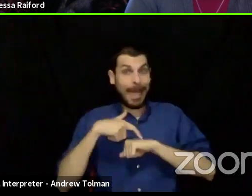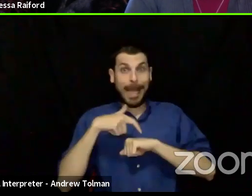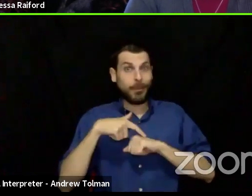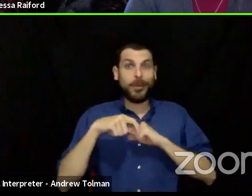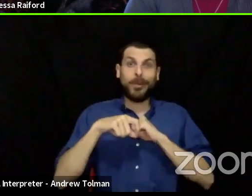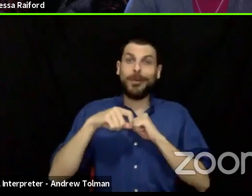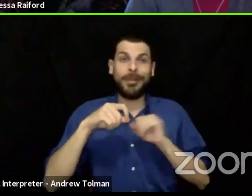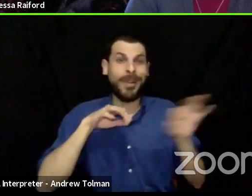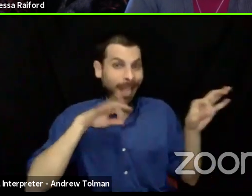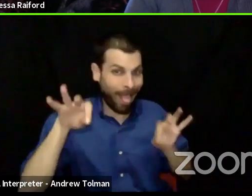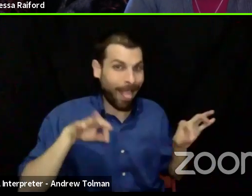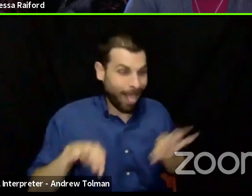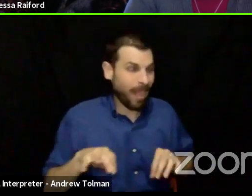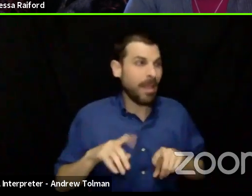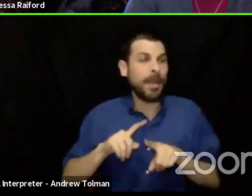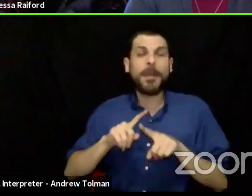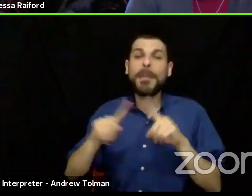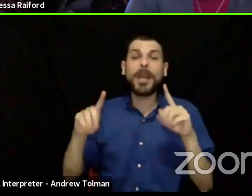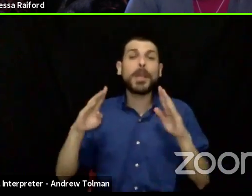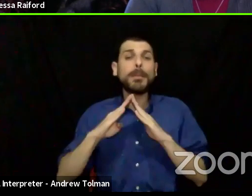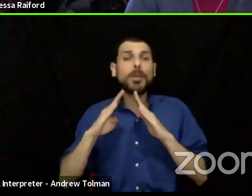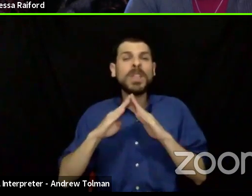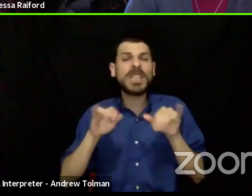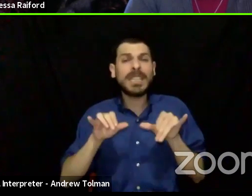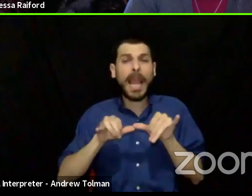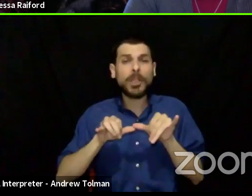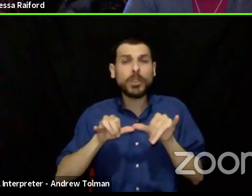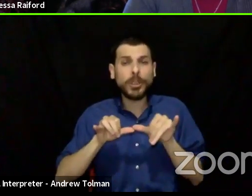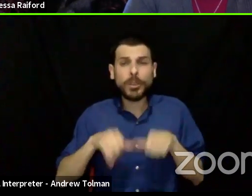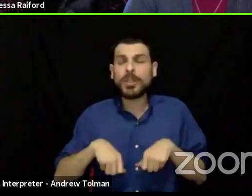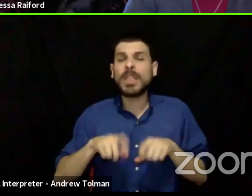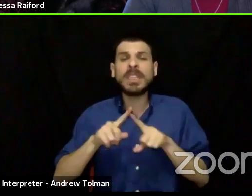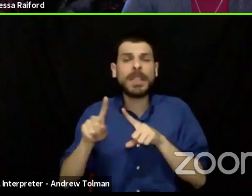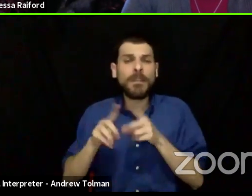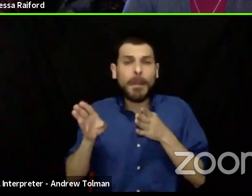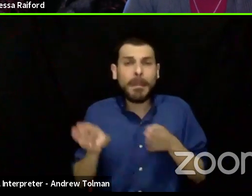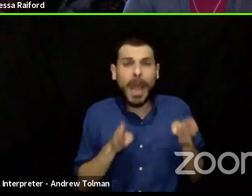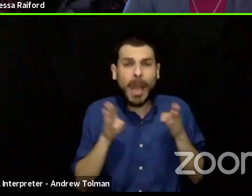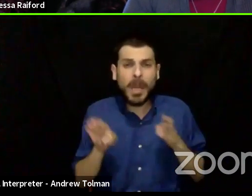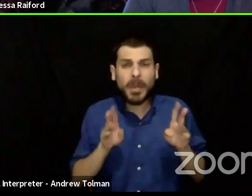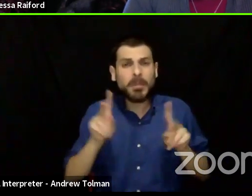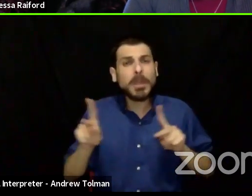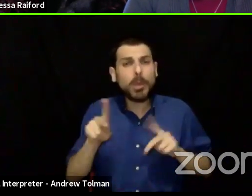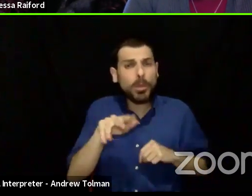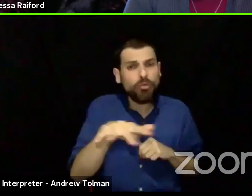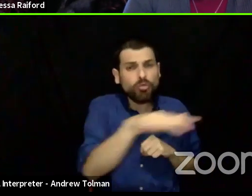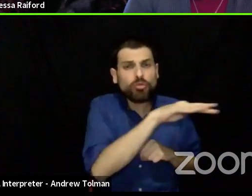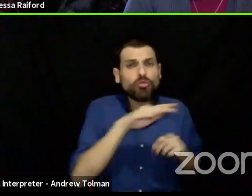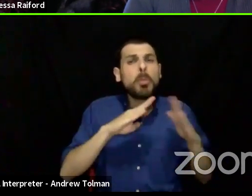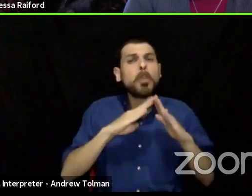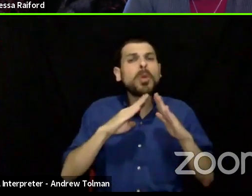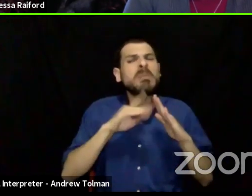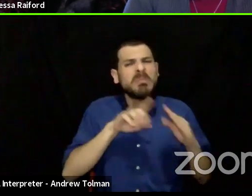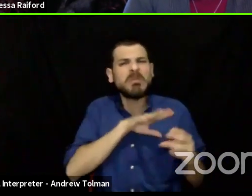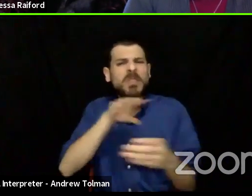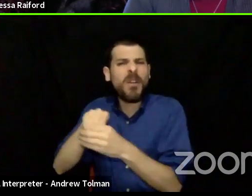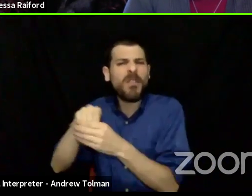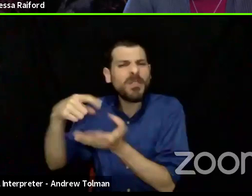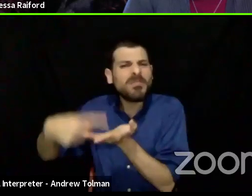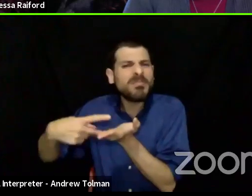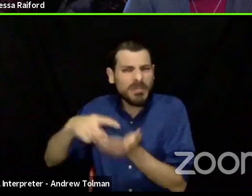engineering an opportunity for communities to have a voice in these matters. What I've learned just through the work that I was doing with trying